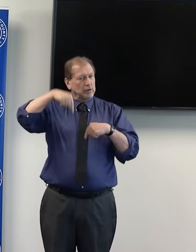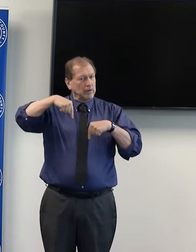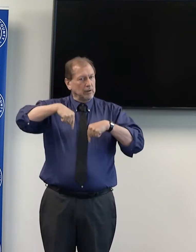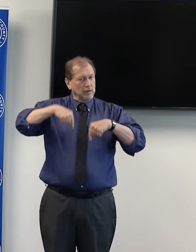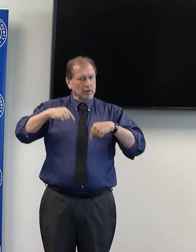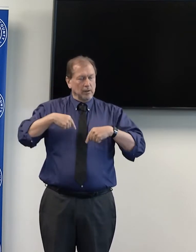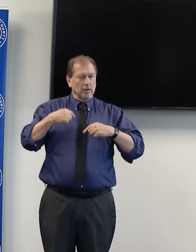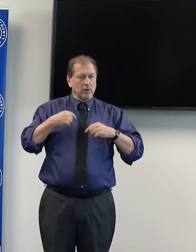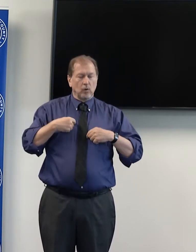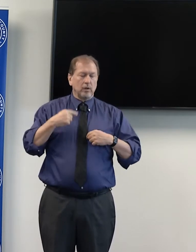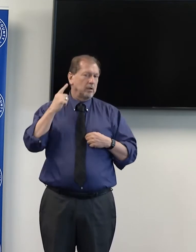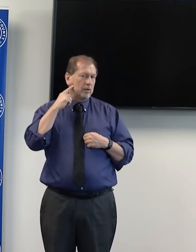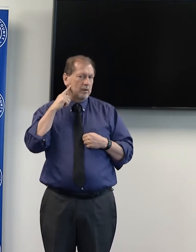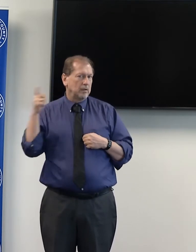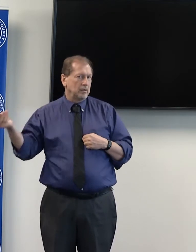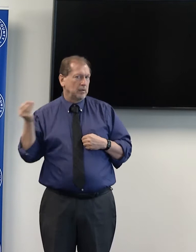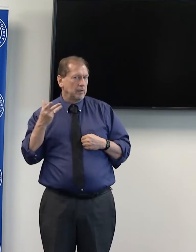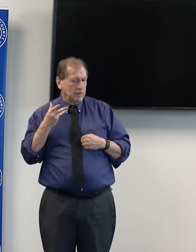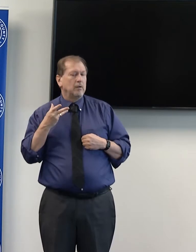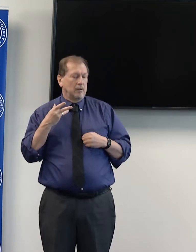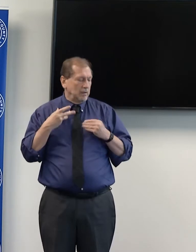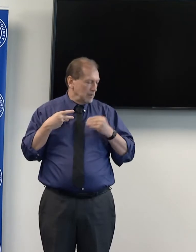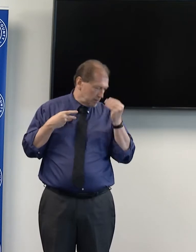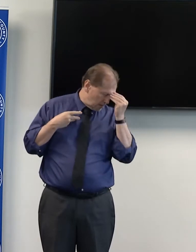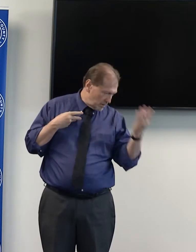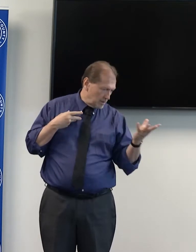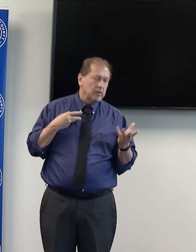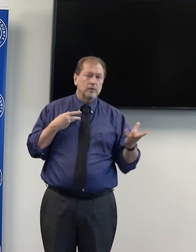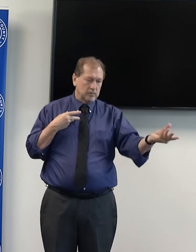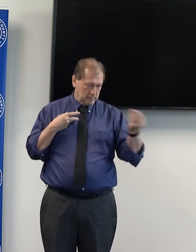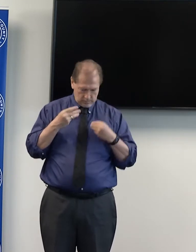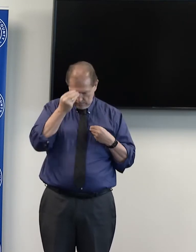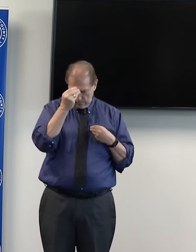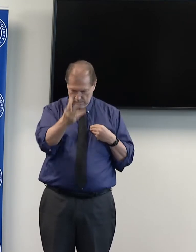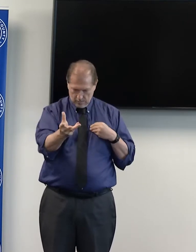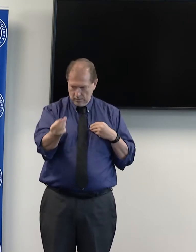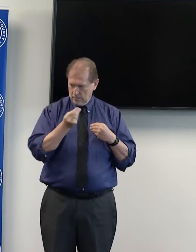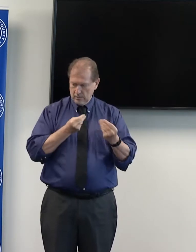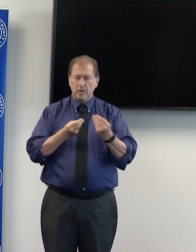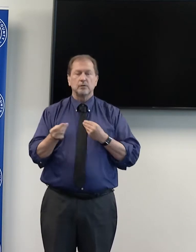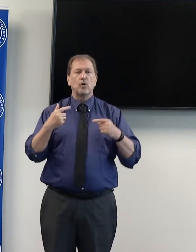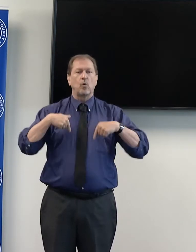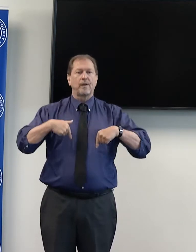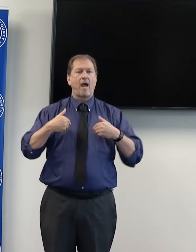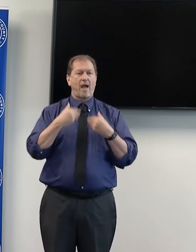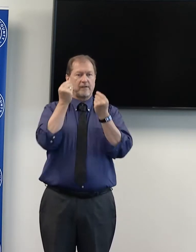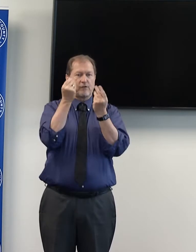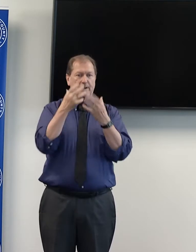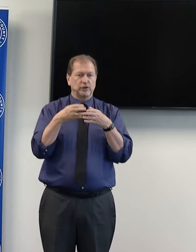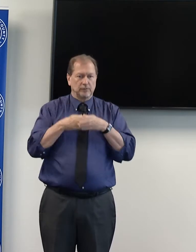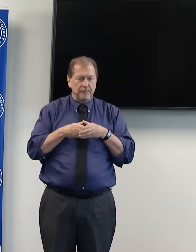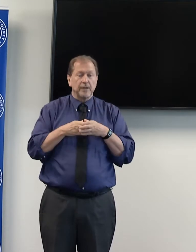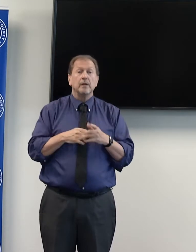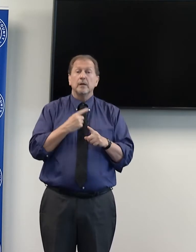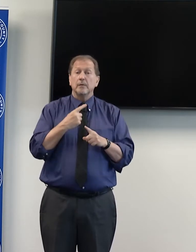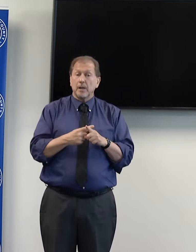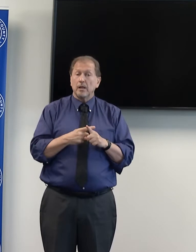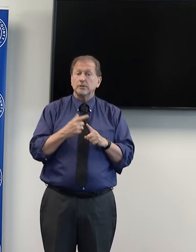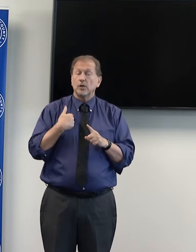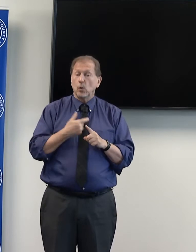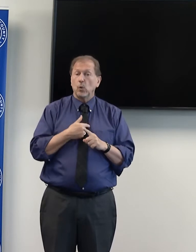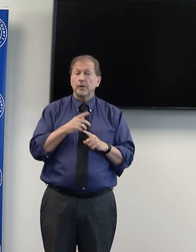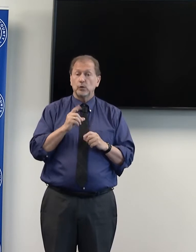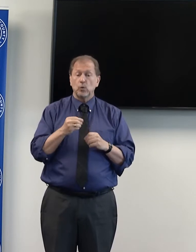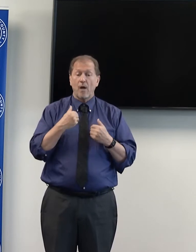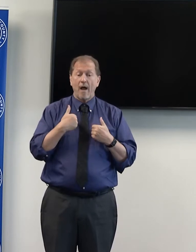our the relationships that we develop with our public safety stakeholders? We have physical assets that we can deploy into a